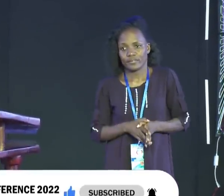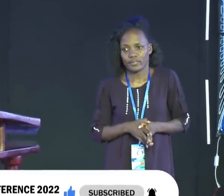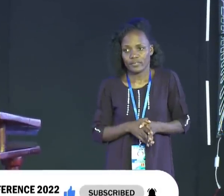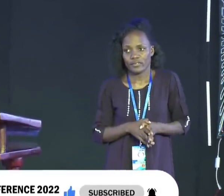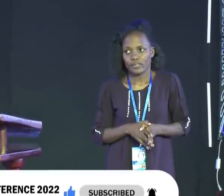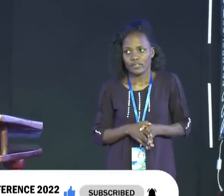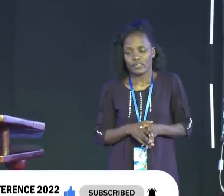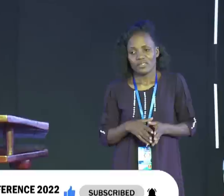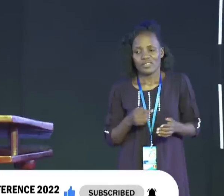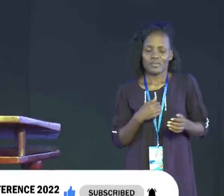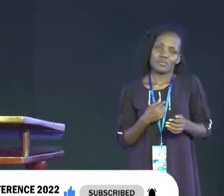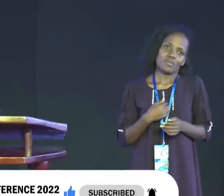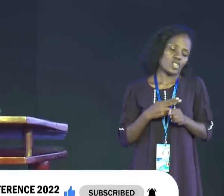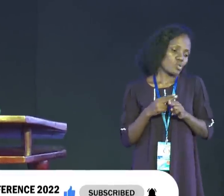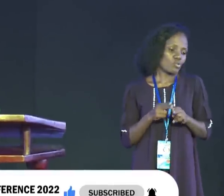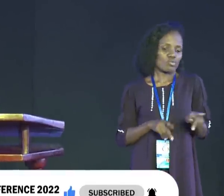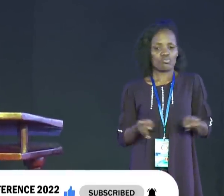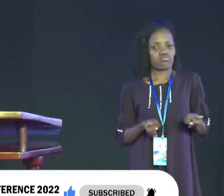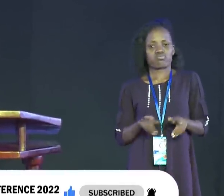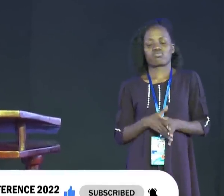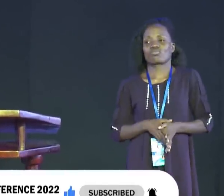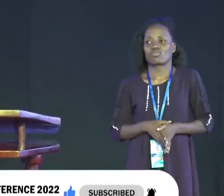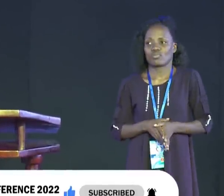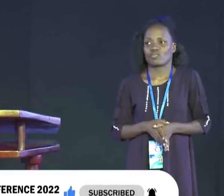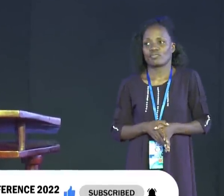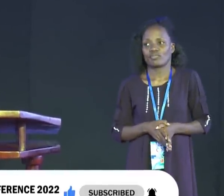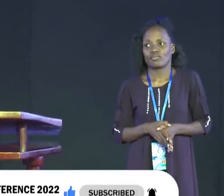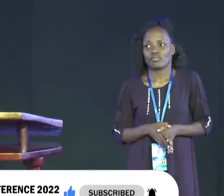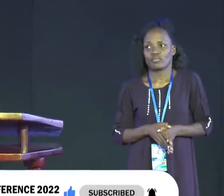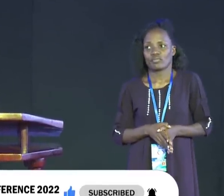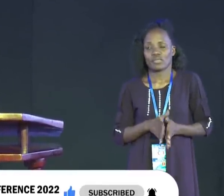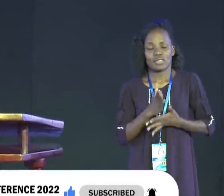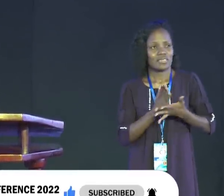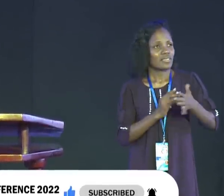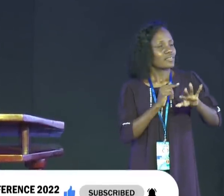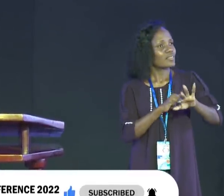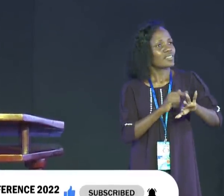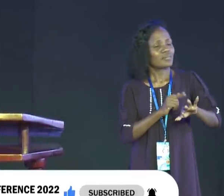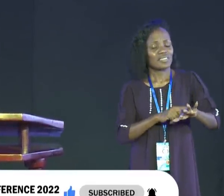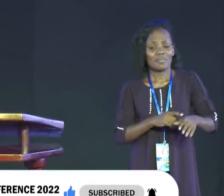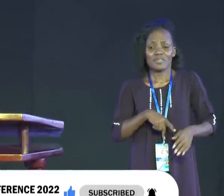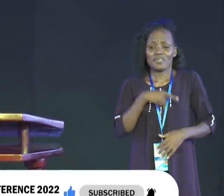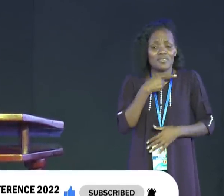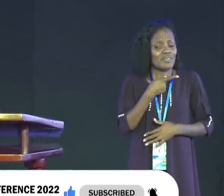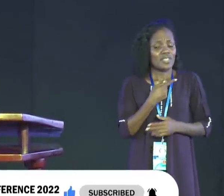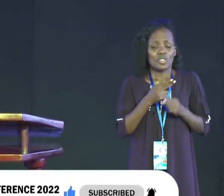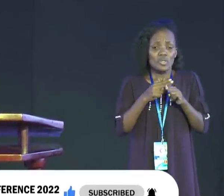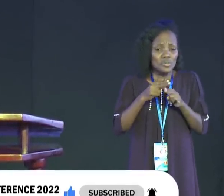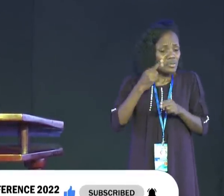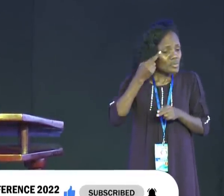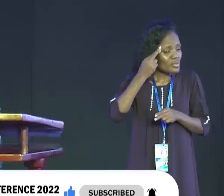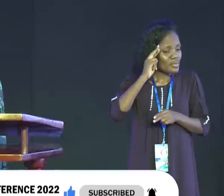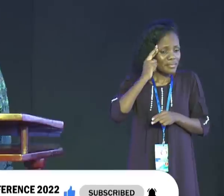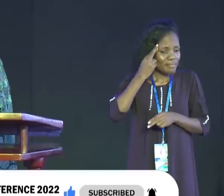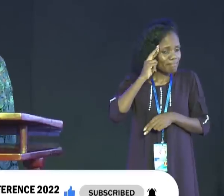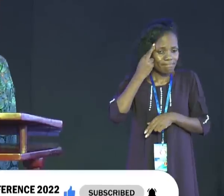Nyinza okutawa. I may faint. Waliwo owulira ng'olinga agudde n'eddalu. There are times